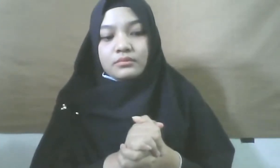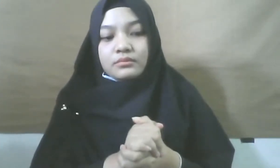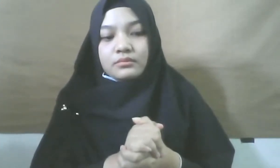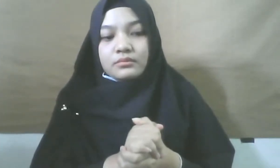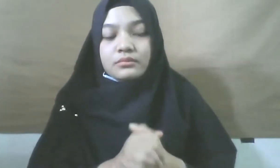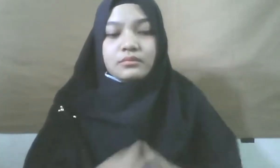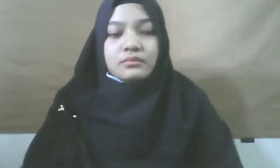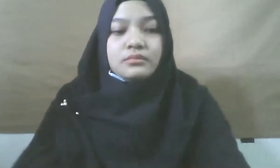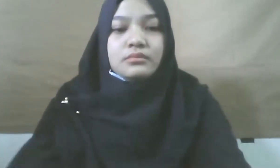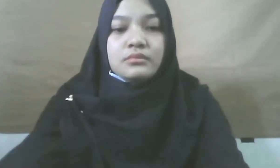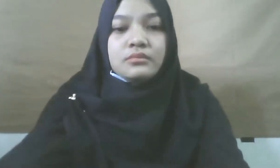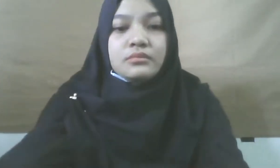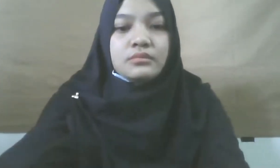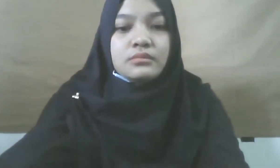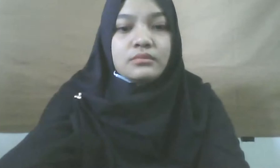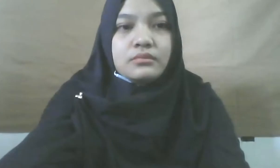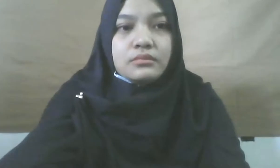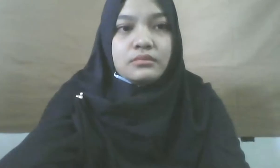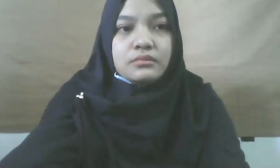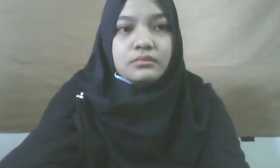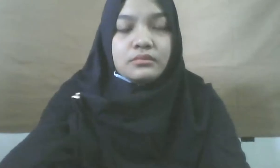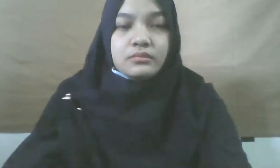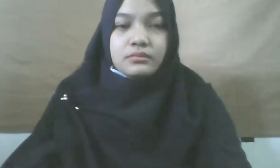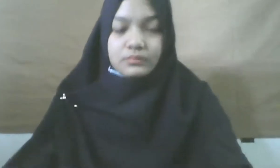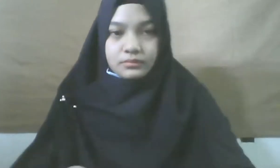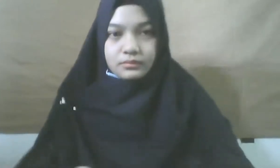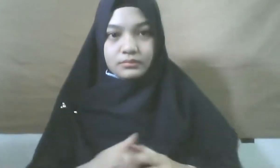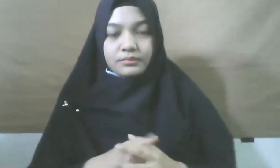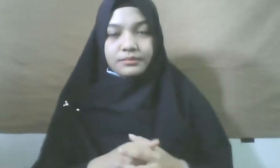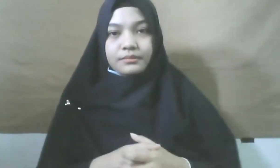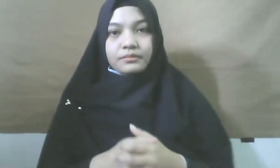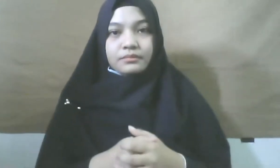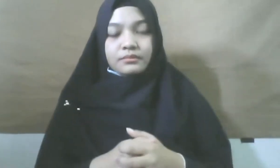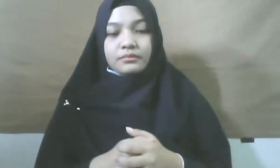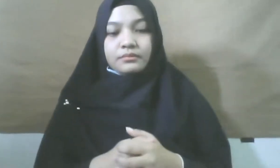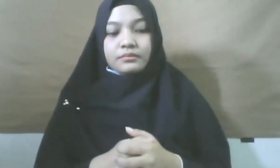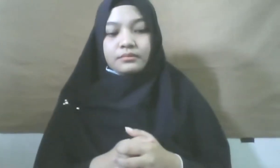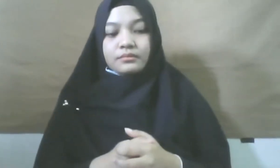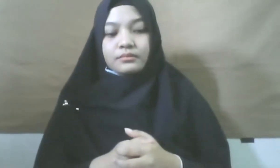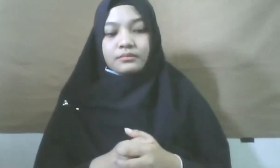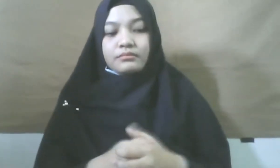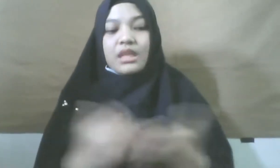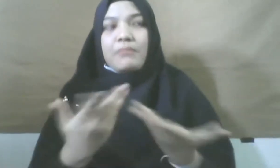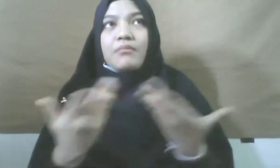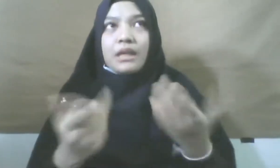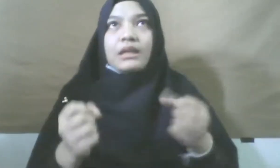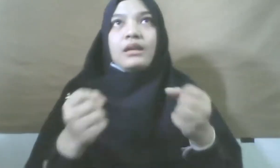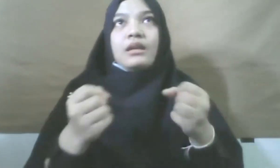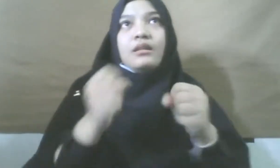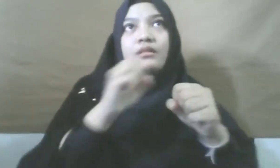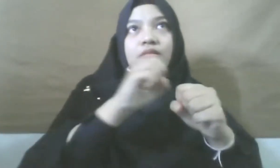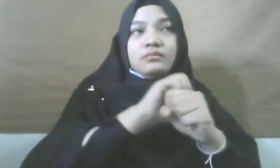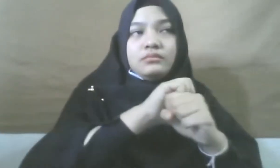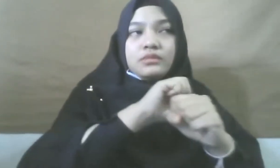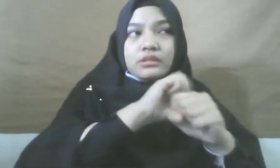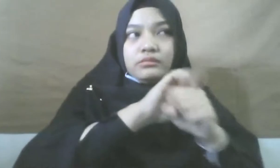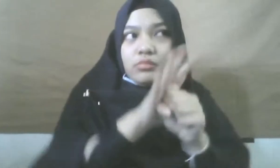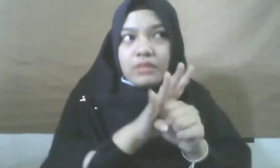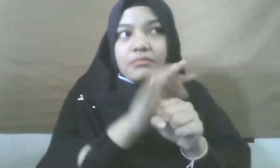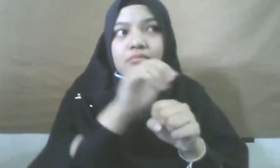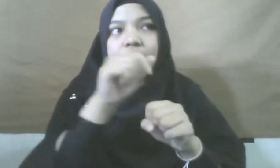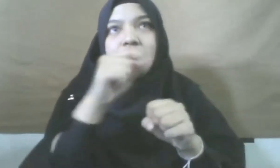It sends out daily specific updates on COVID-19 to everyone who subscribes to the service.